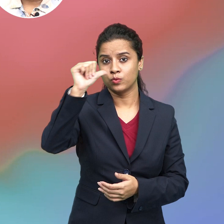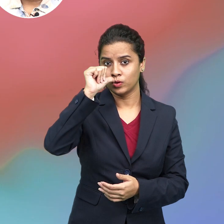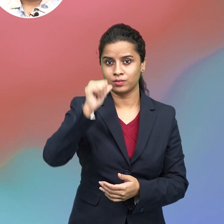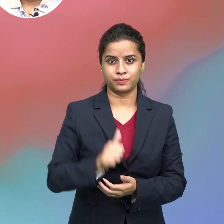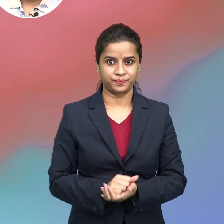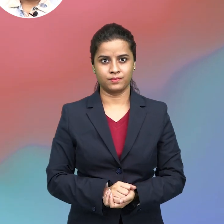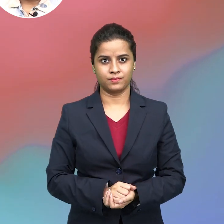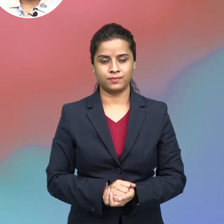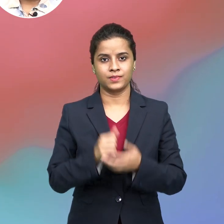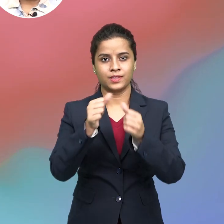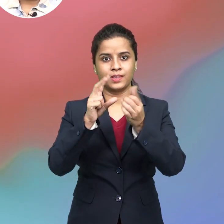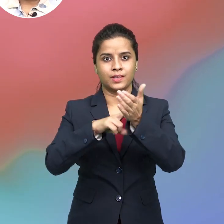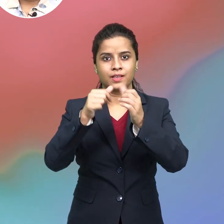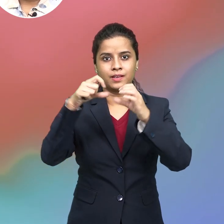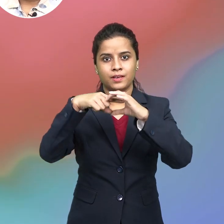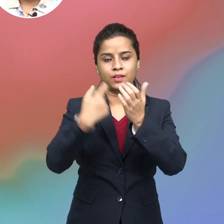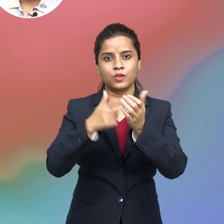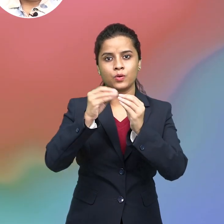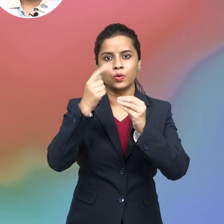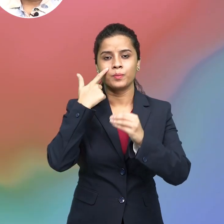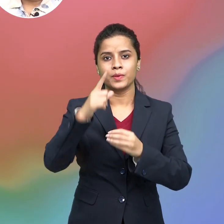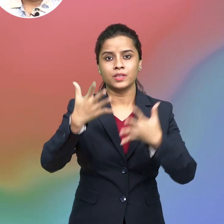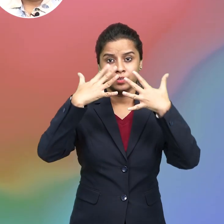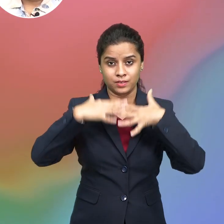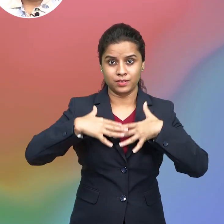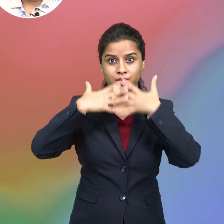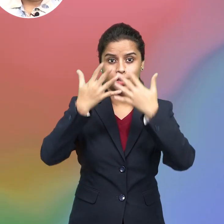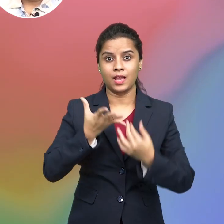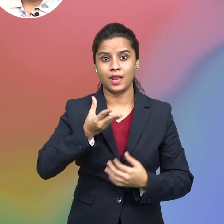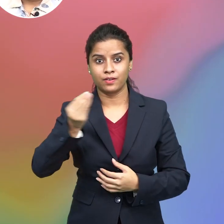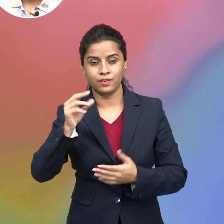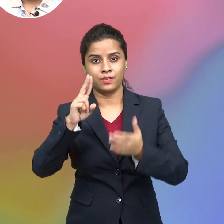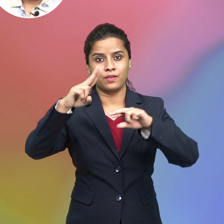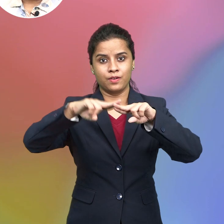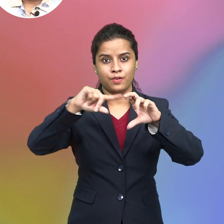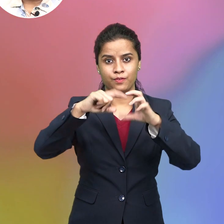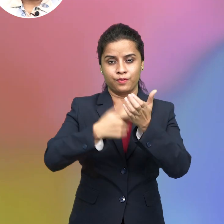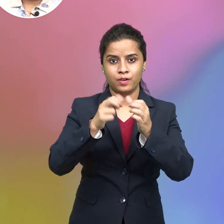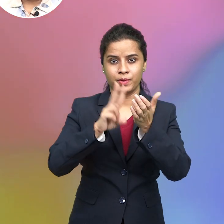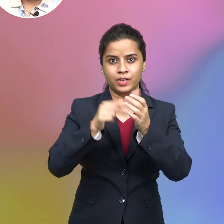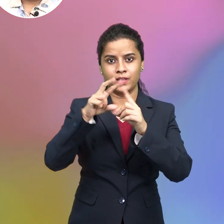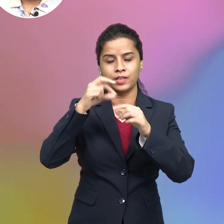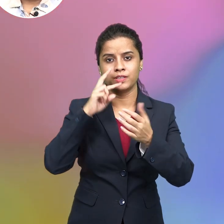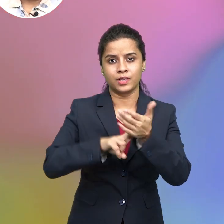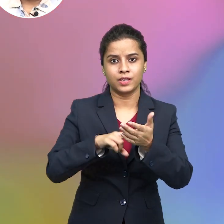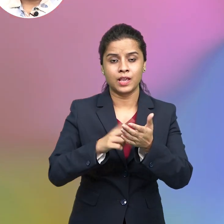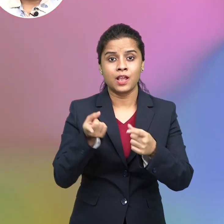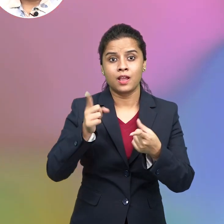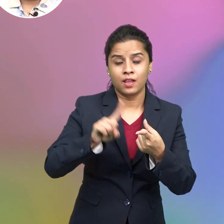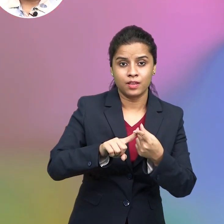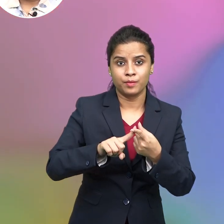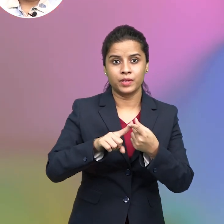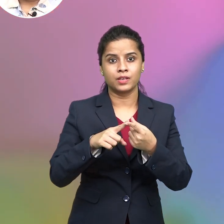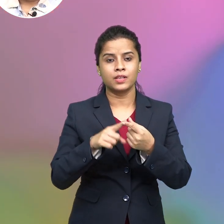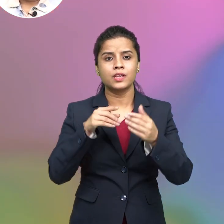water. Anaerobic respiration and fermentation occur in